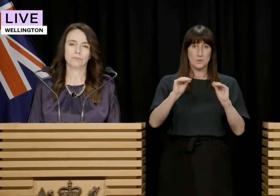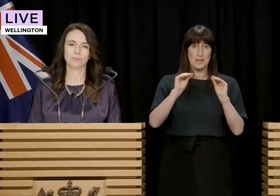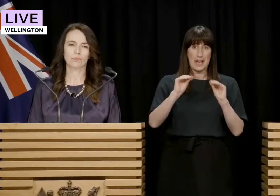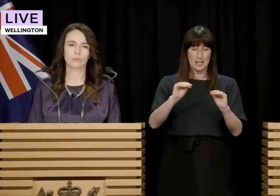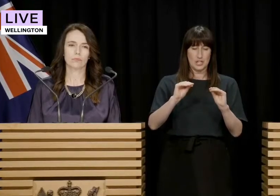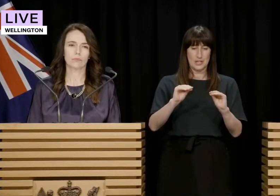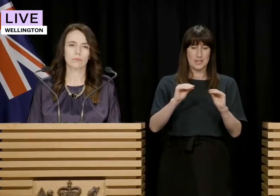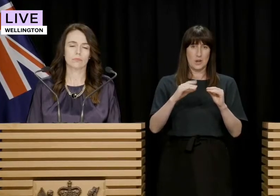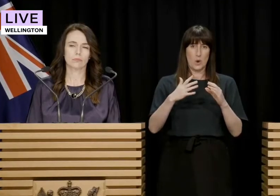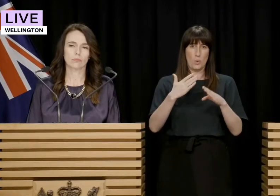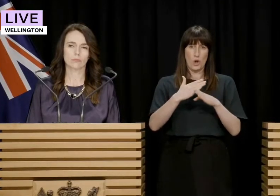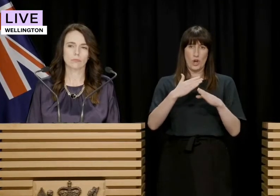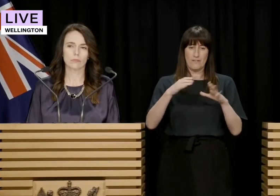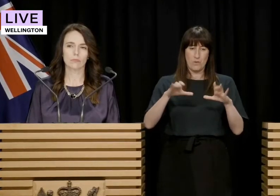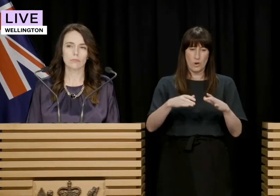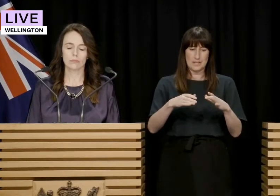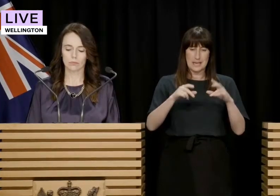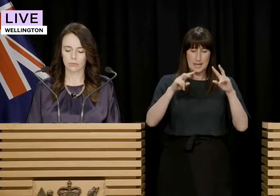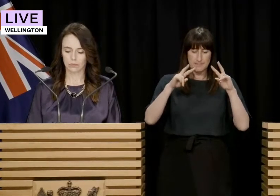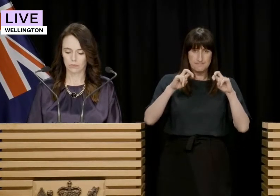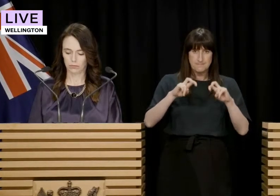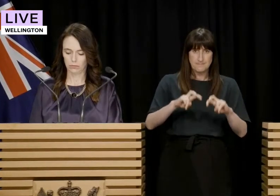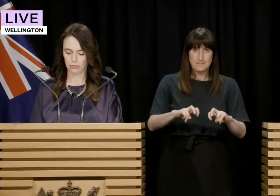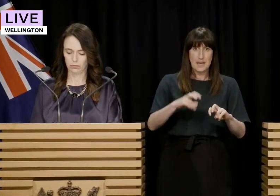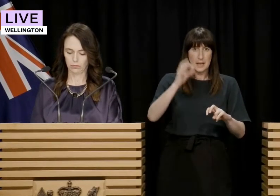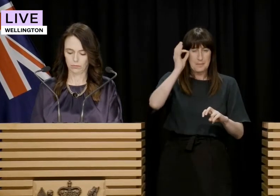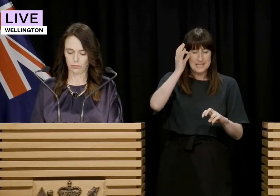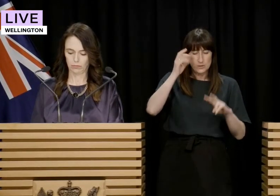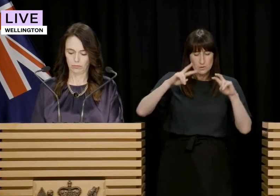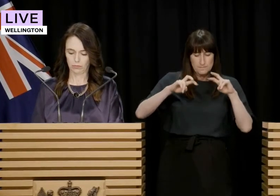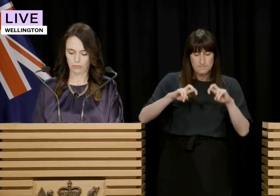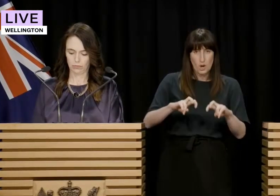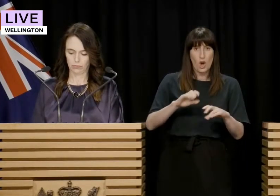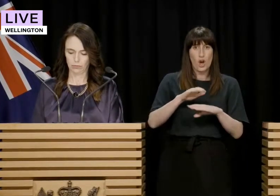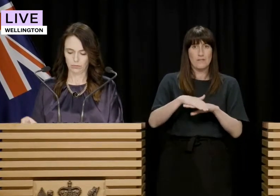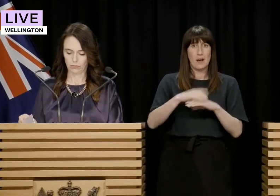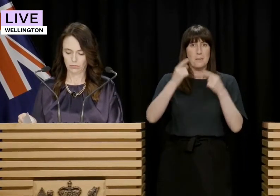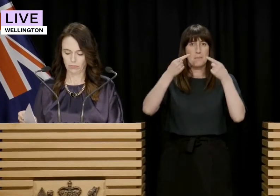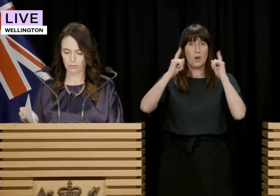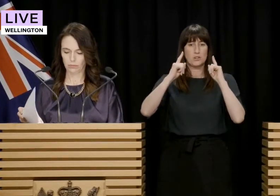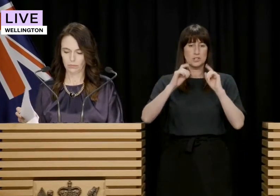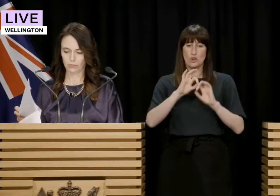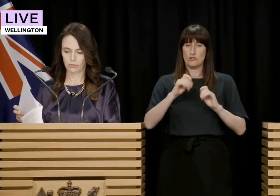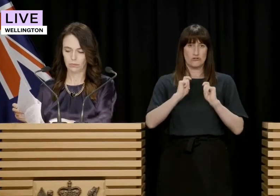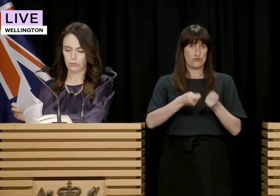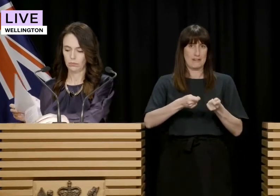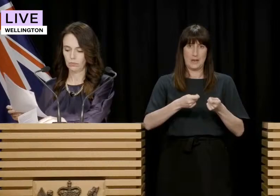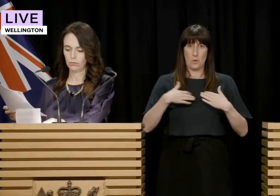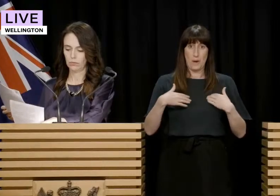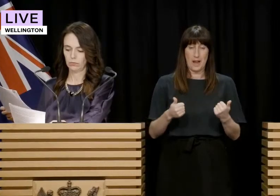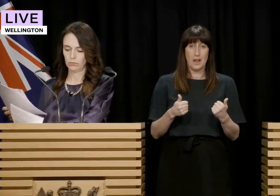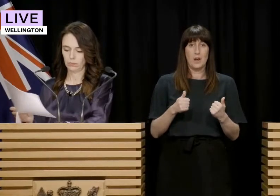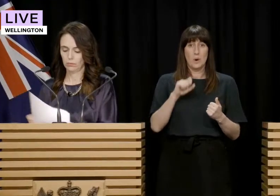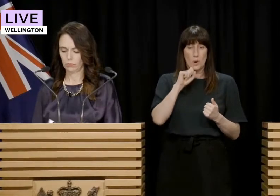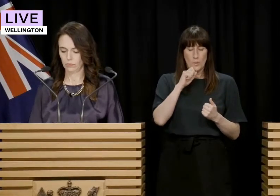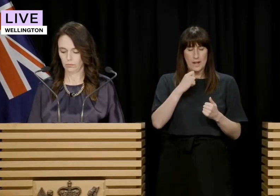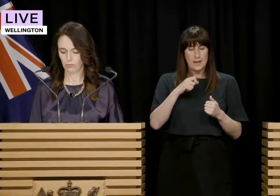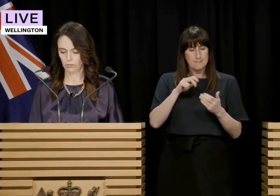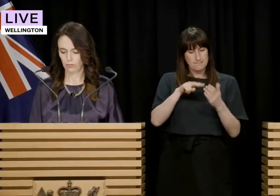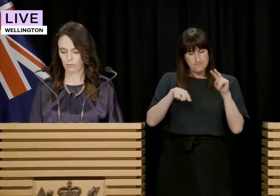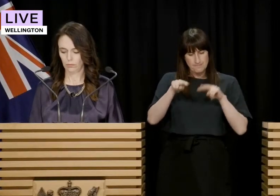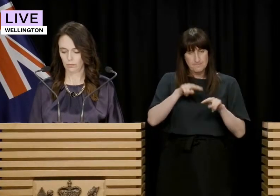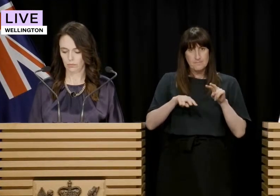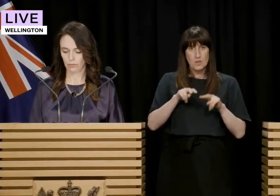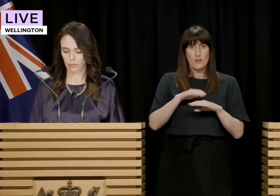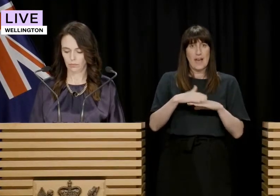into migrant exploitation, the House will debate the 11 recommendations made to the Government with the aim of further strengthening the rights and experiences